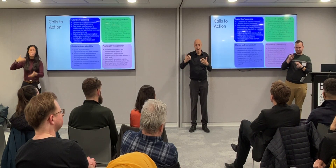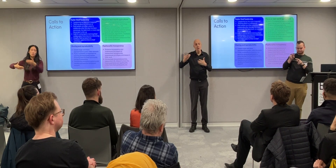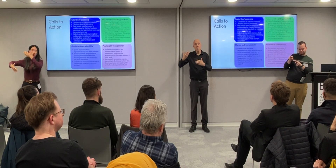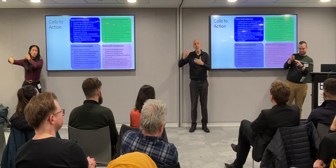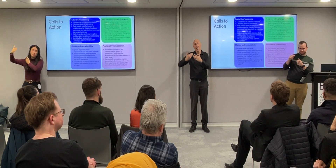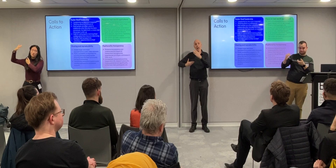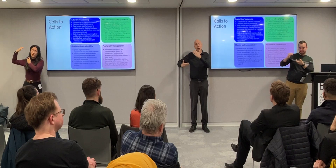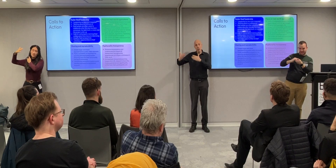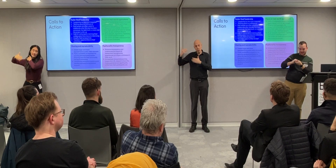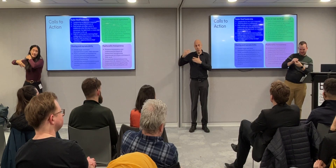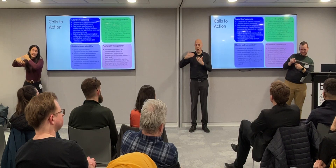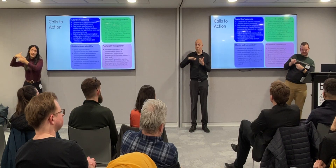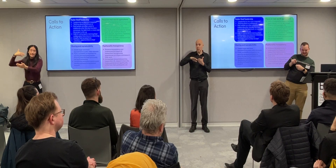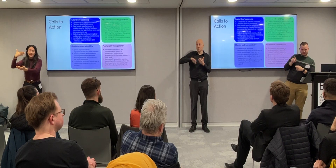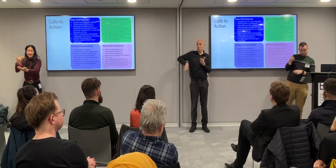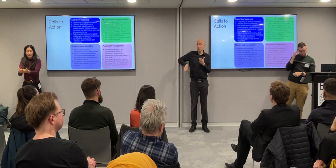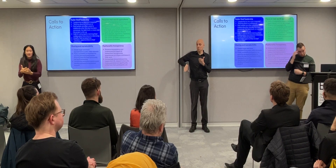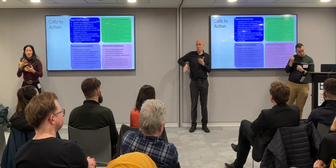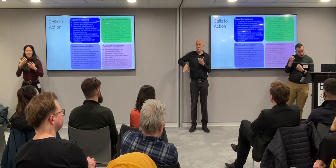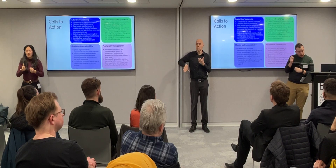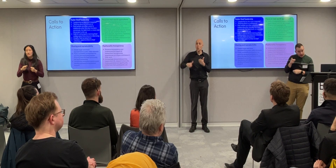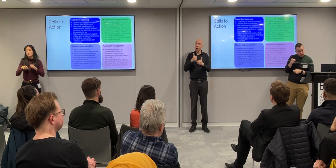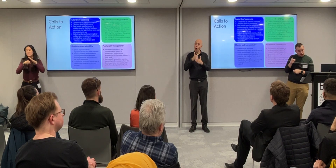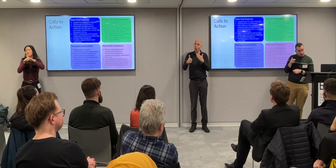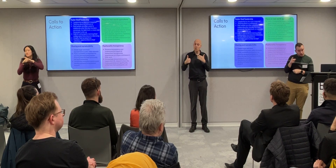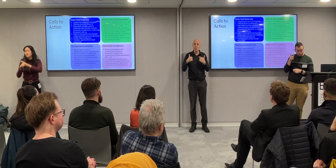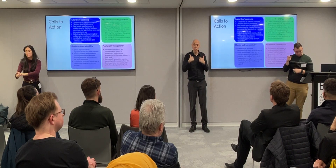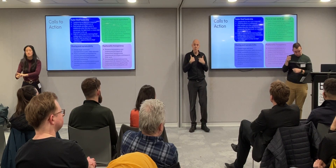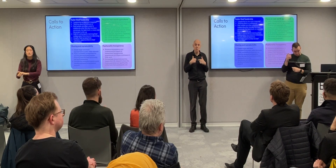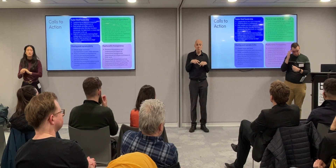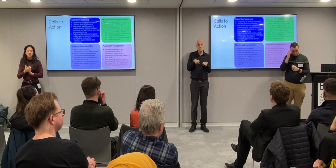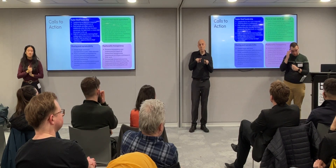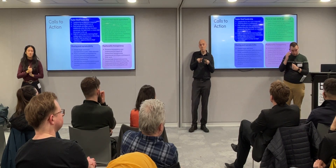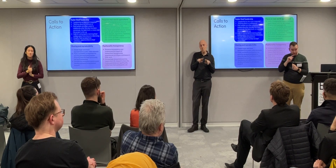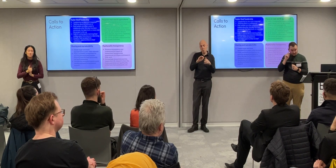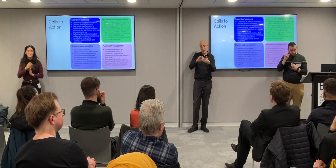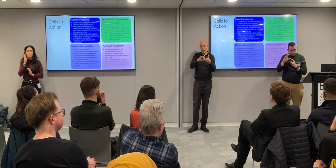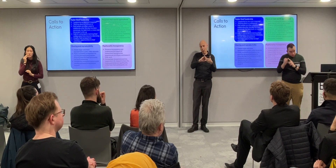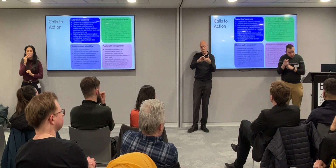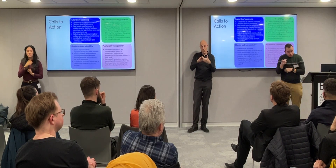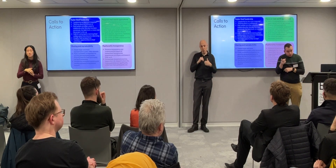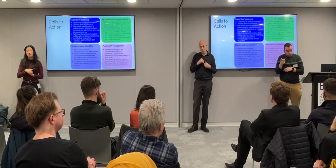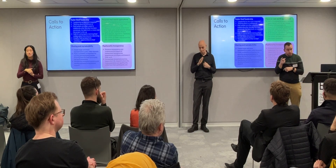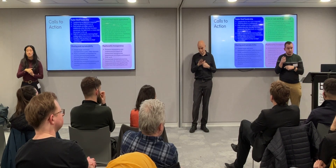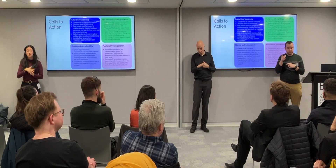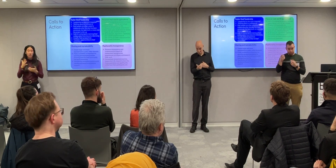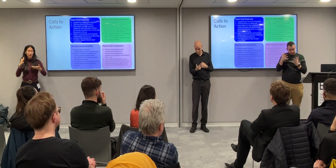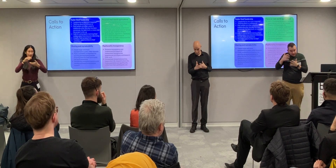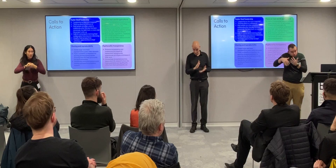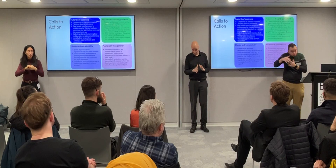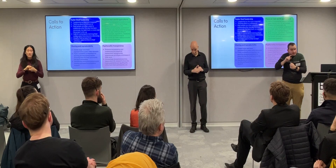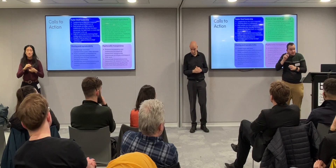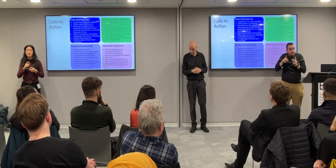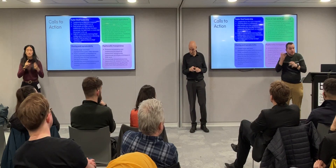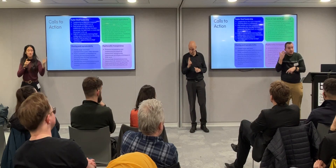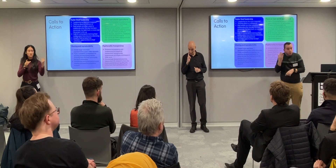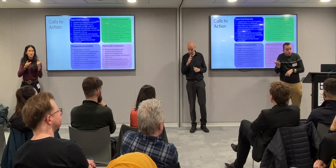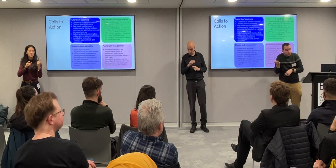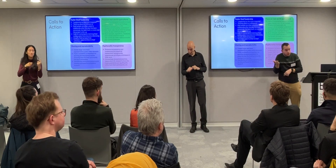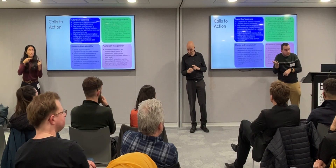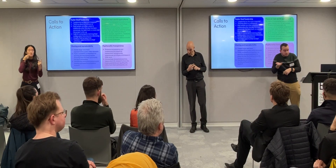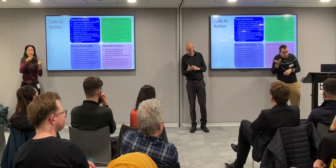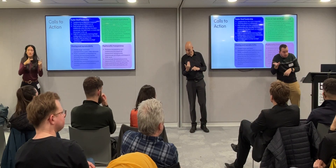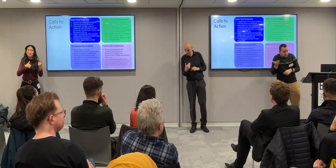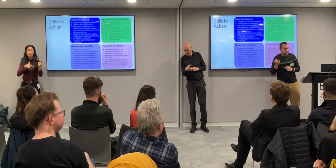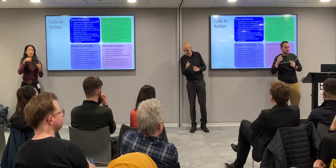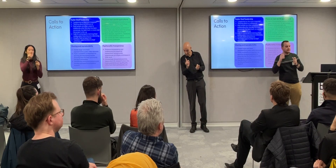So oftentimes when we see a collaboration happening, our first question is, do you know sign? Do you know anything about deaf culture? Have you been around